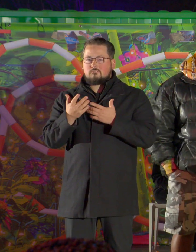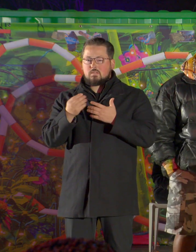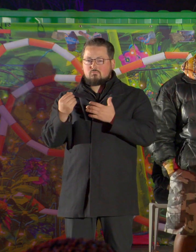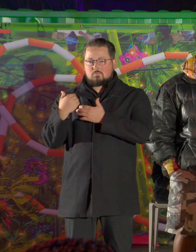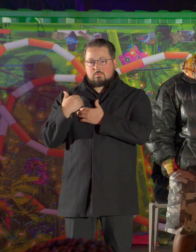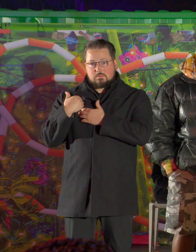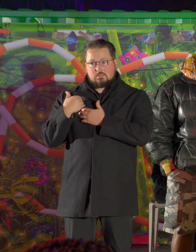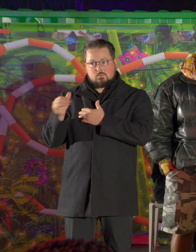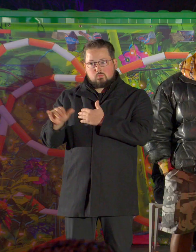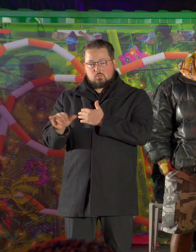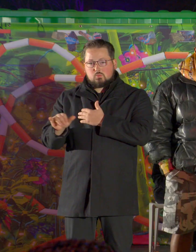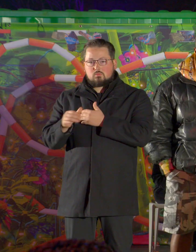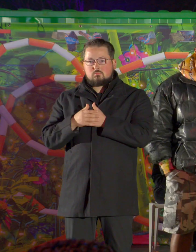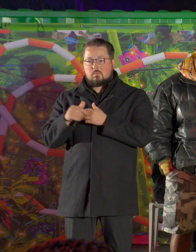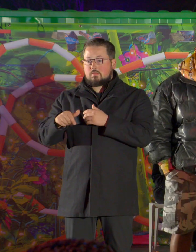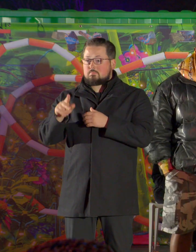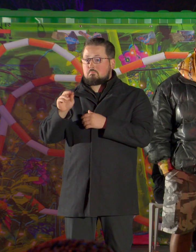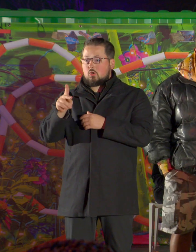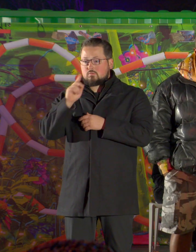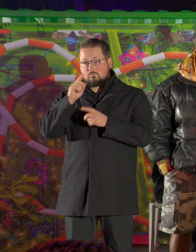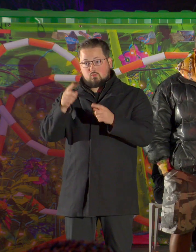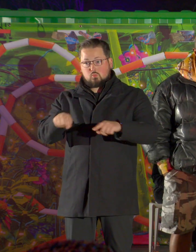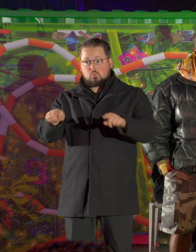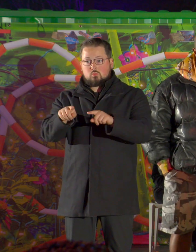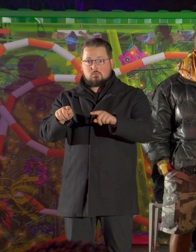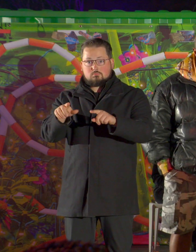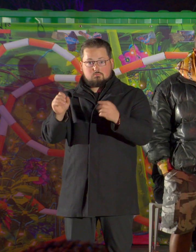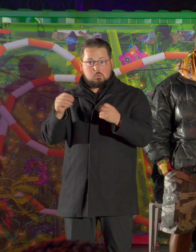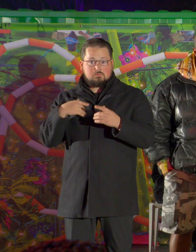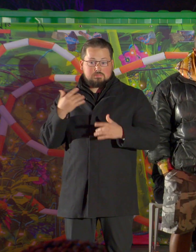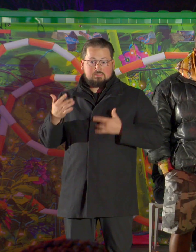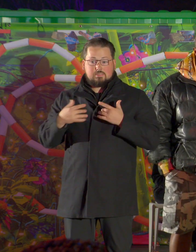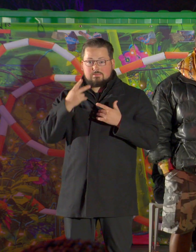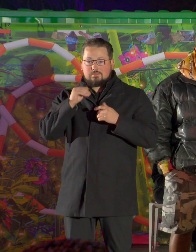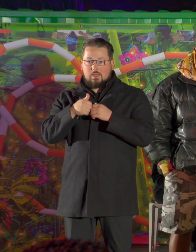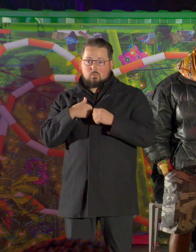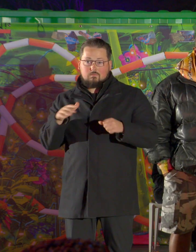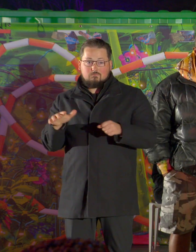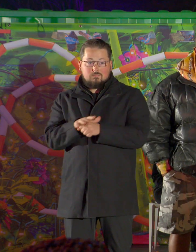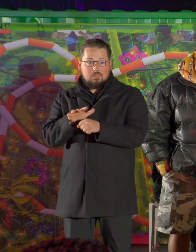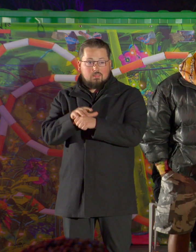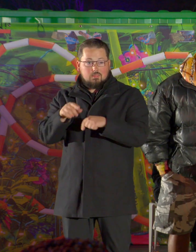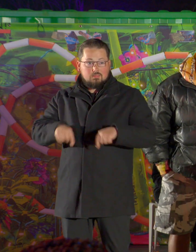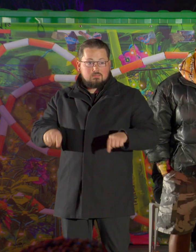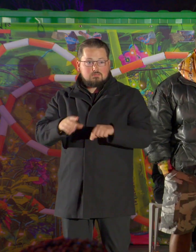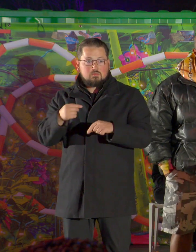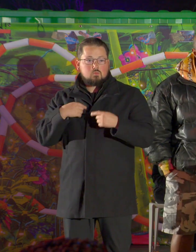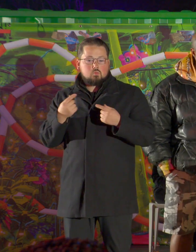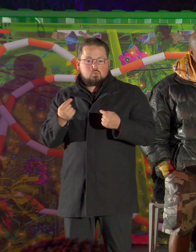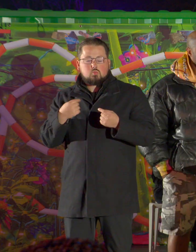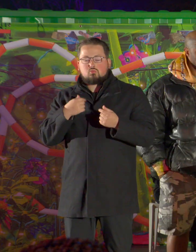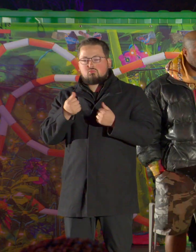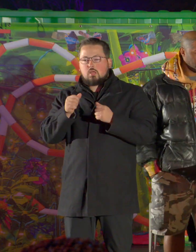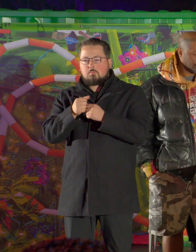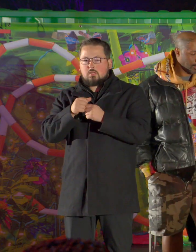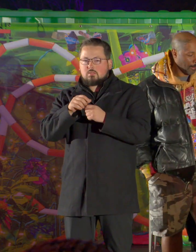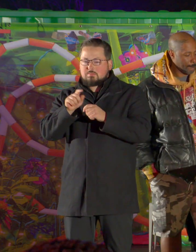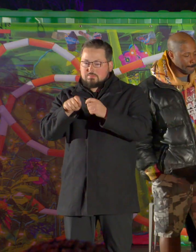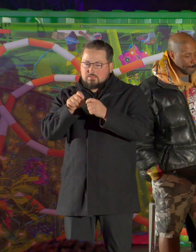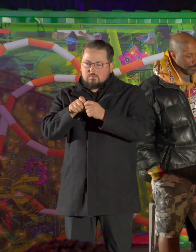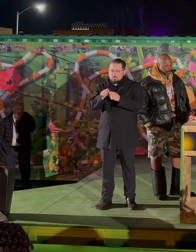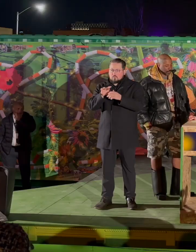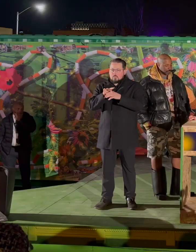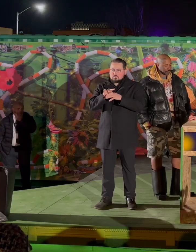responsibility. This park is for you guys, so I'm excited to see how we fill it up and what we do with it. We tried to make a very specific context